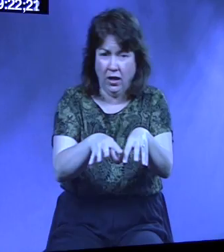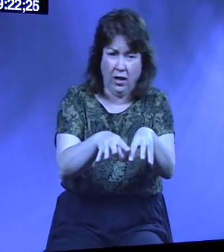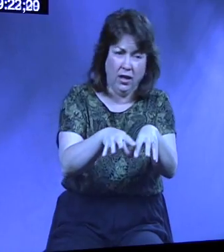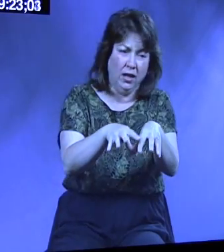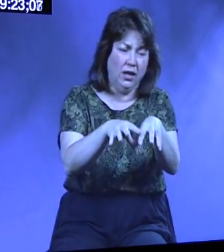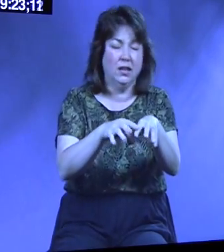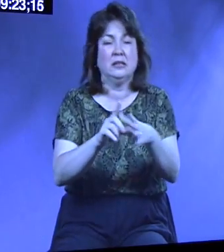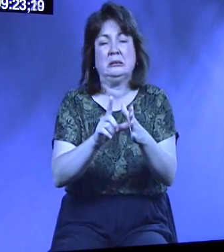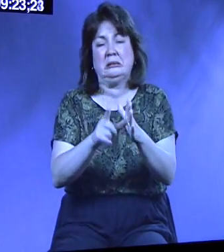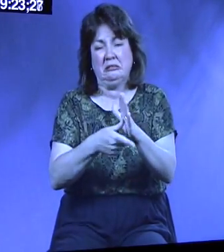water.